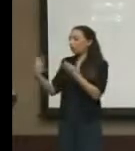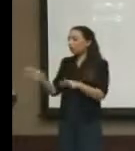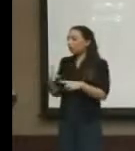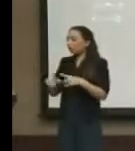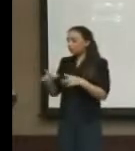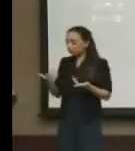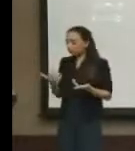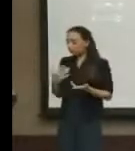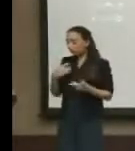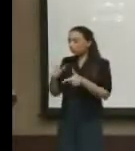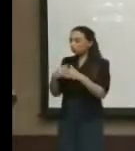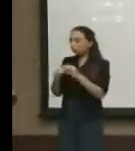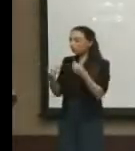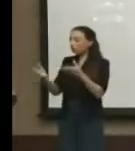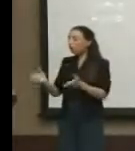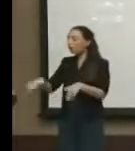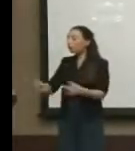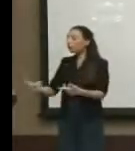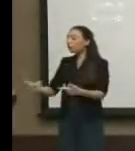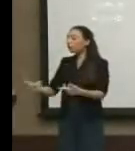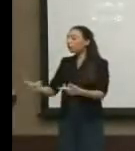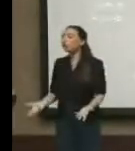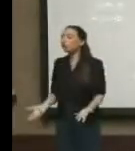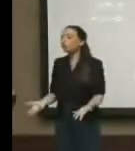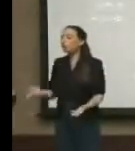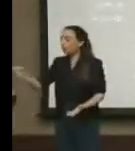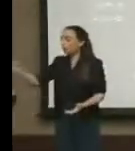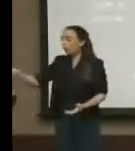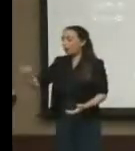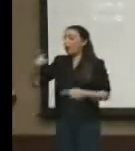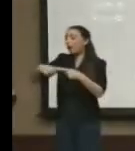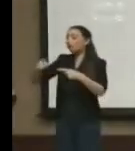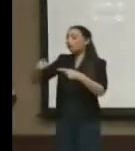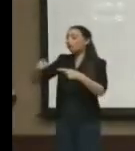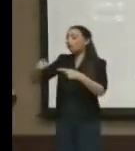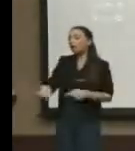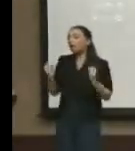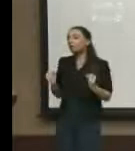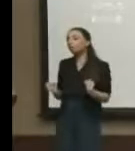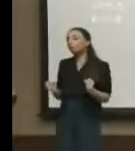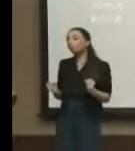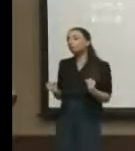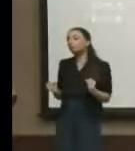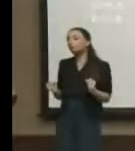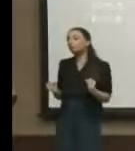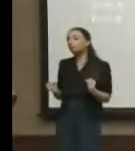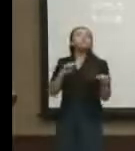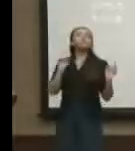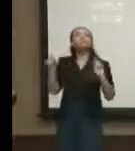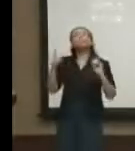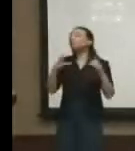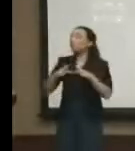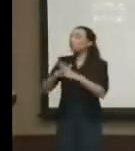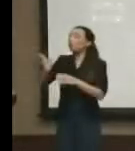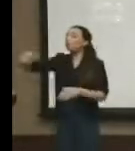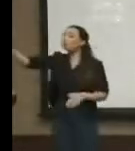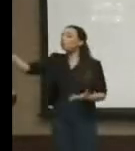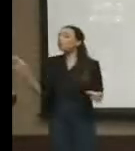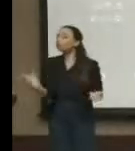engage, we don't know how to deploy the person. The person comes every day, sits in the office, does something, goes back, at the end of the month, gets a salary.